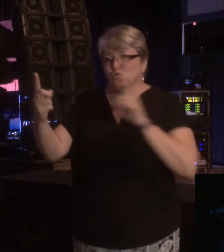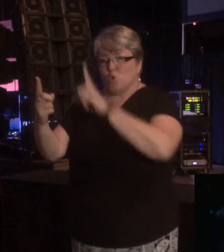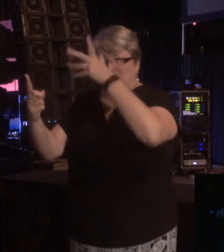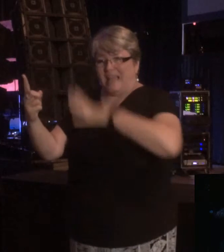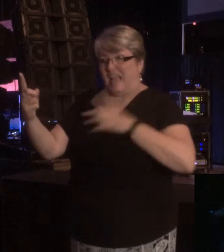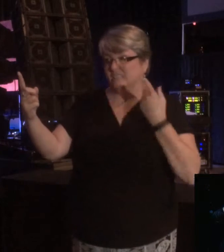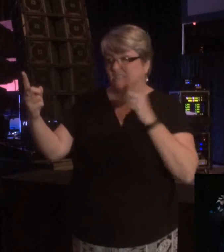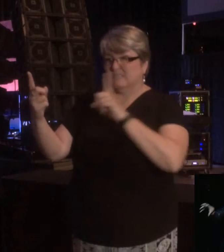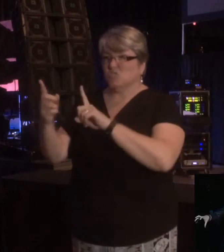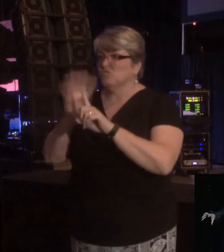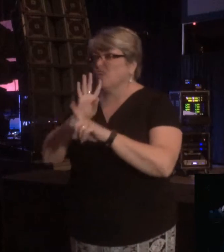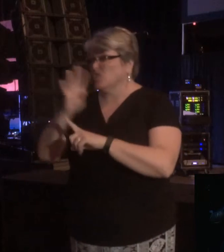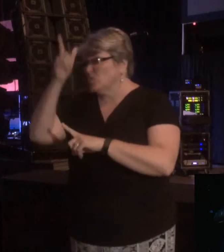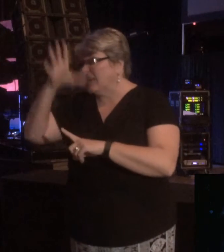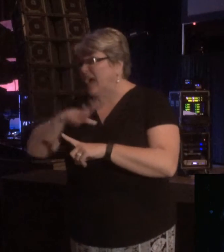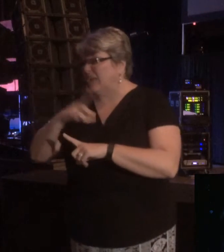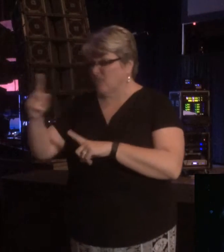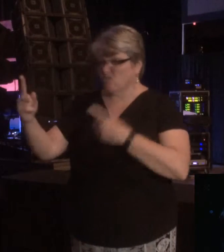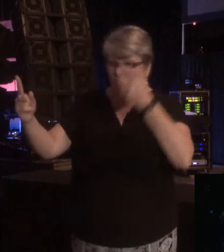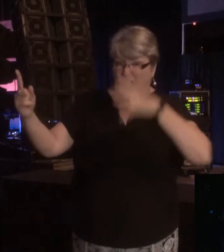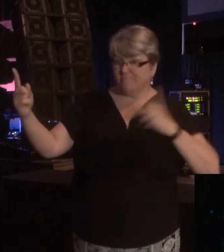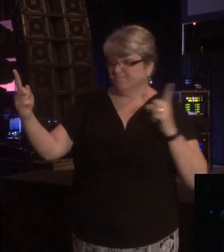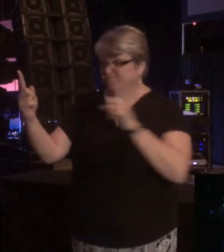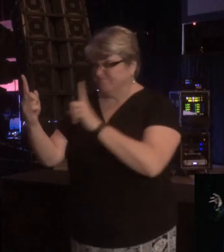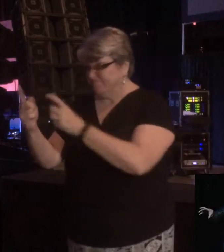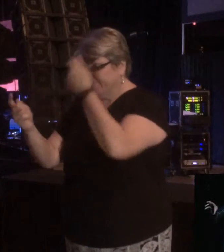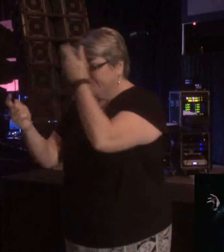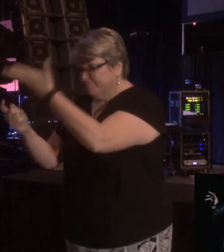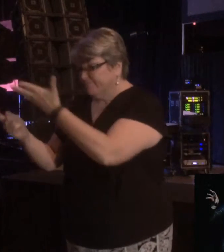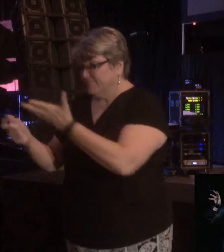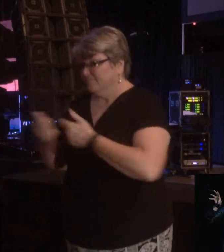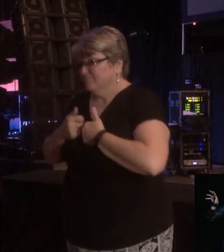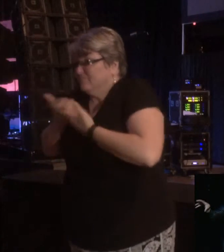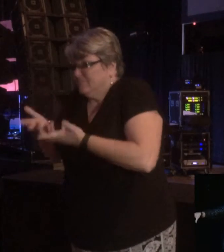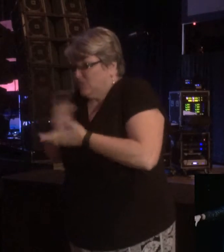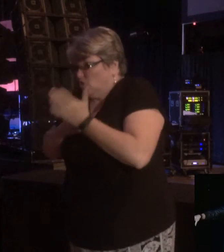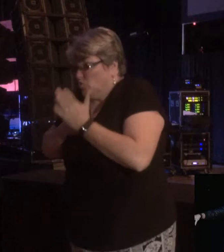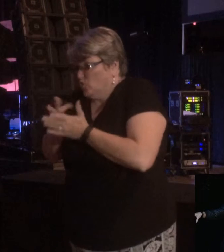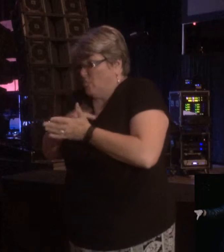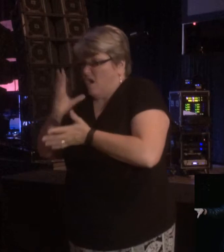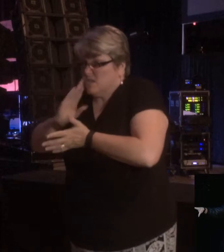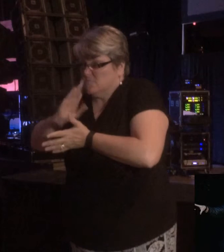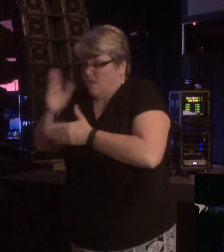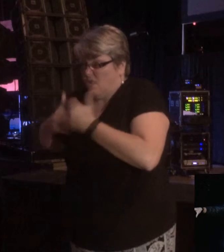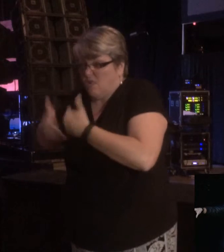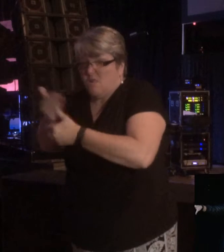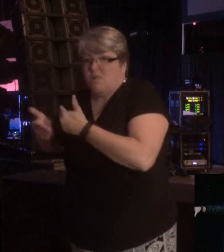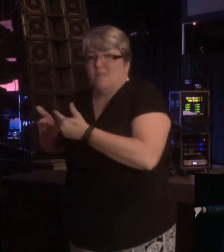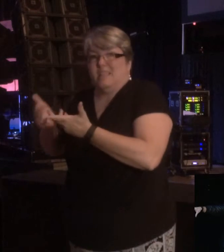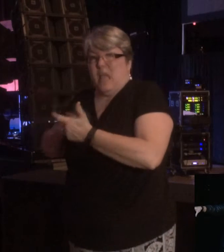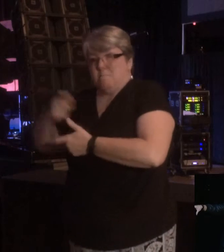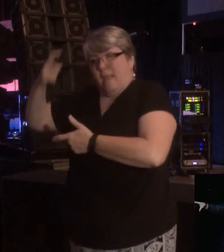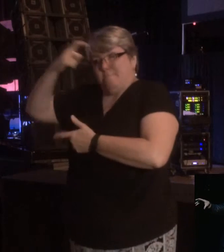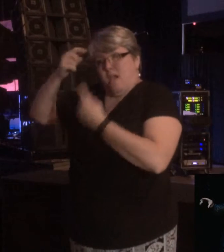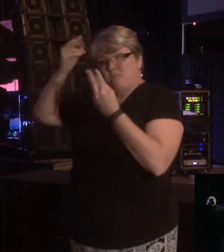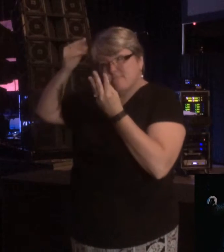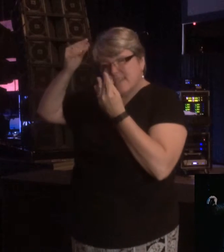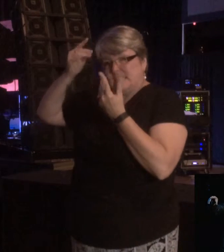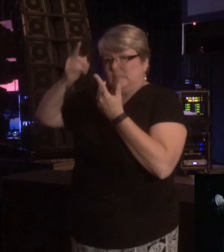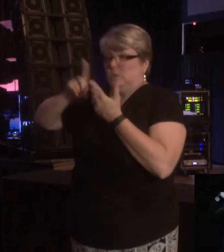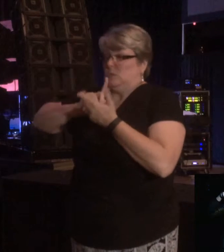away feeling more confident of like, yeah, I'm trusting the Lord and walking with him, and he's got my life, and I'm not trying